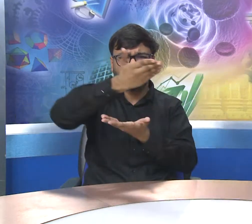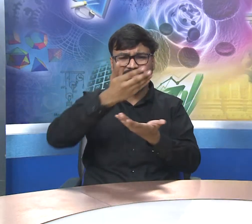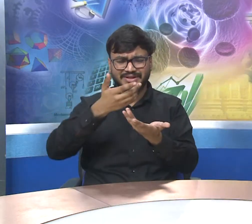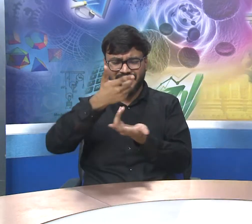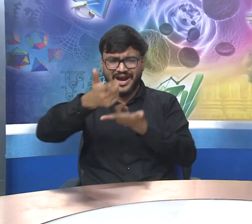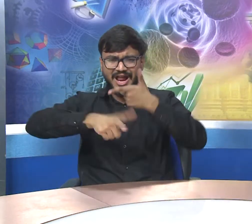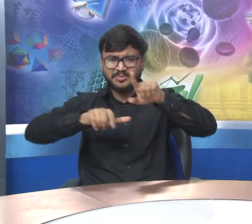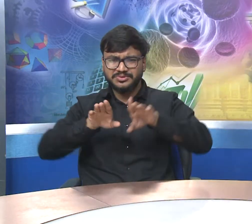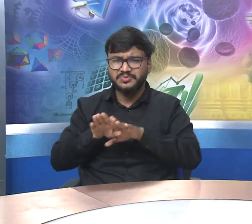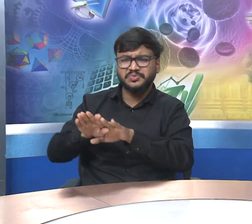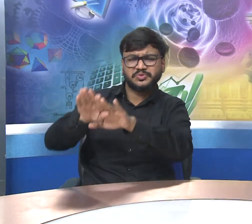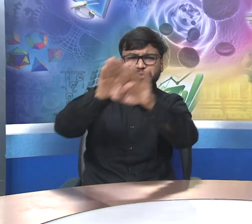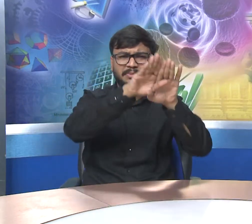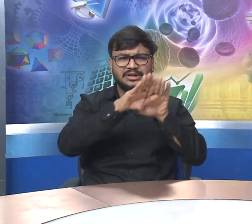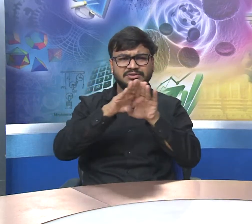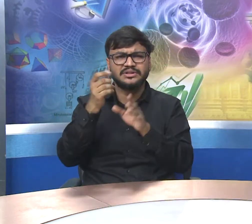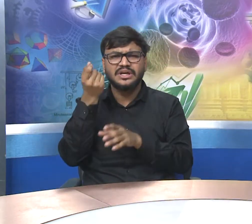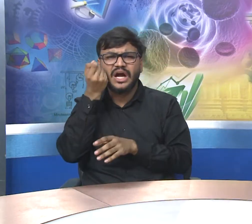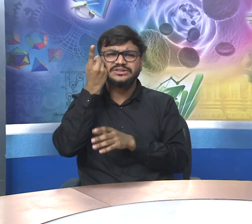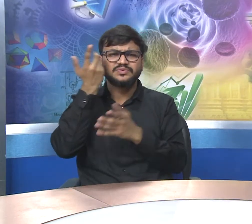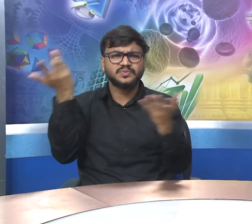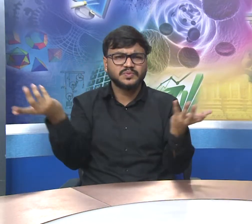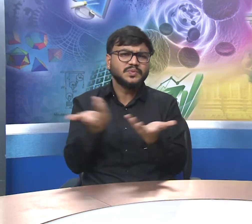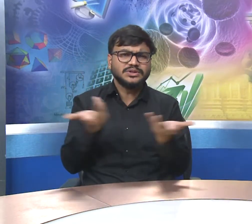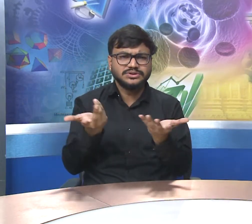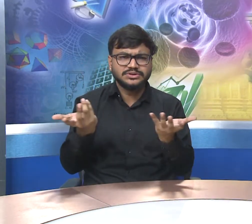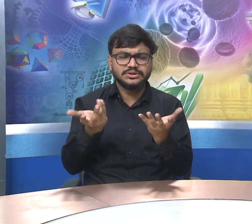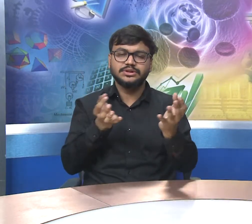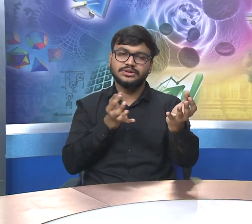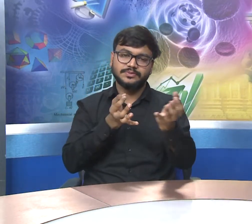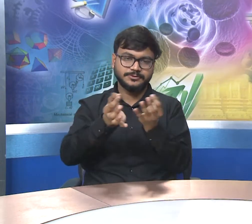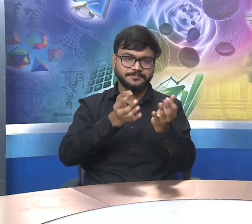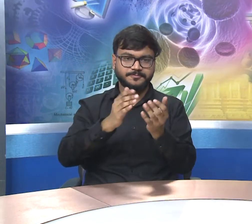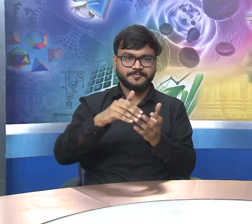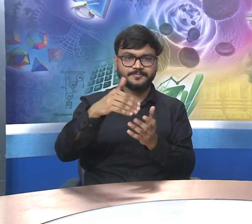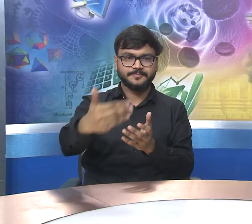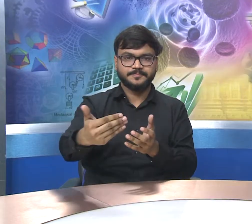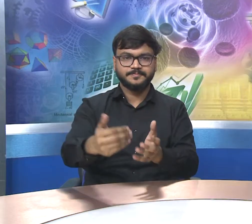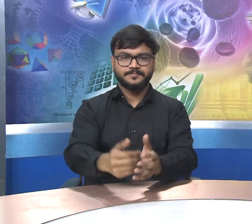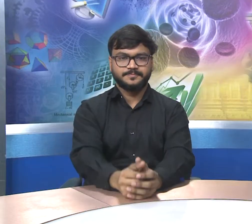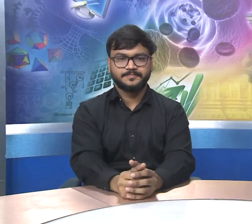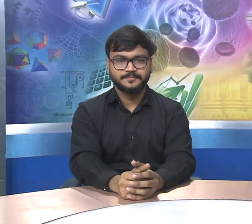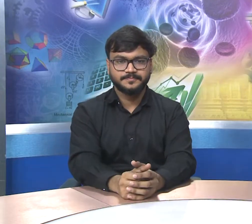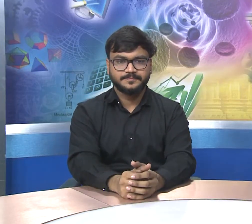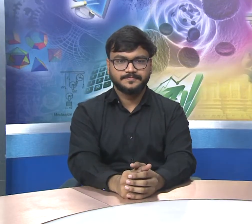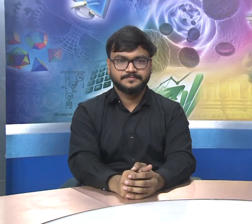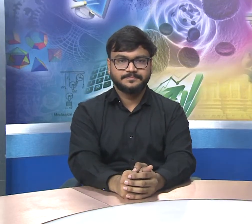Let us first understand the process of language standardization.